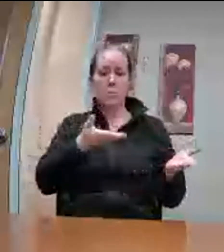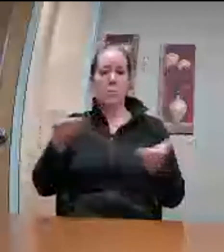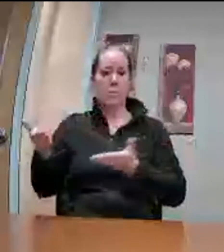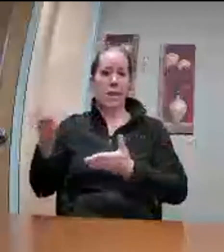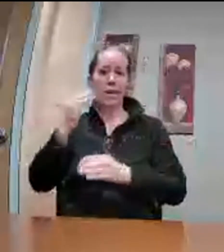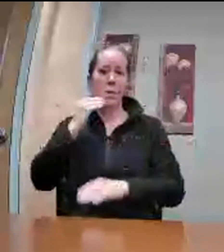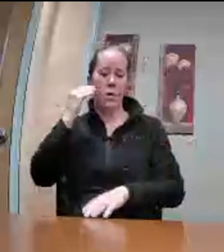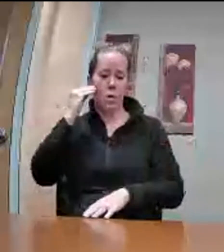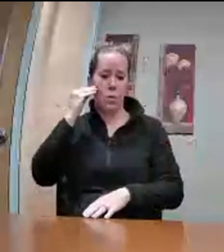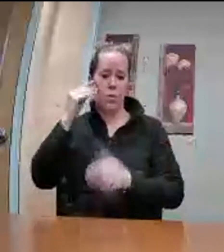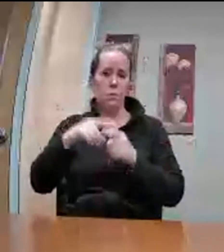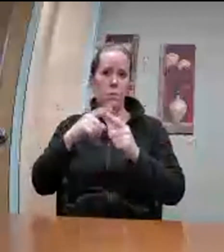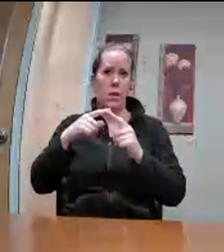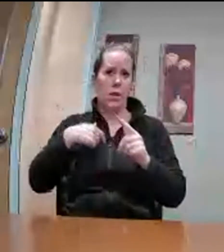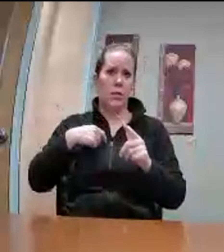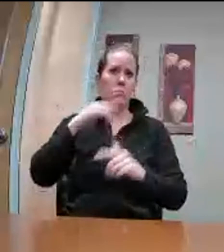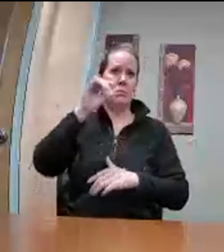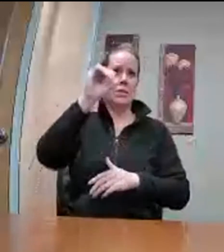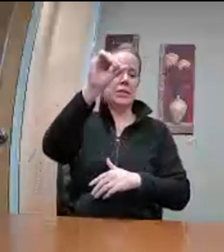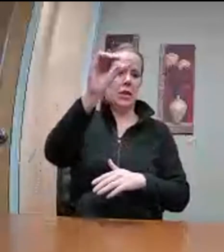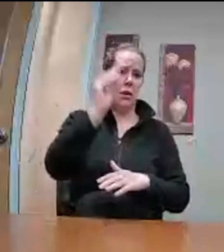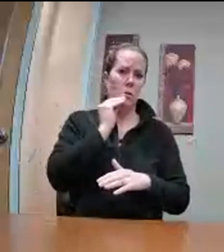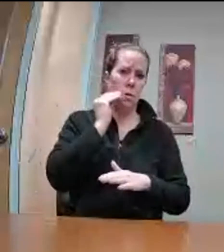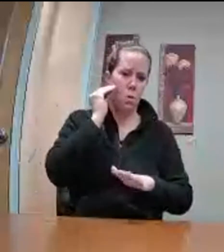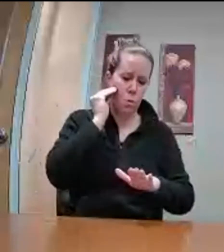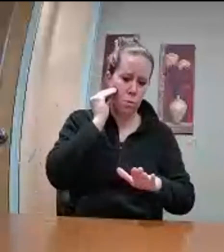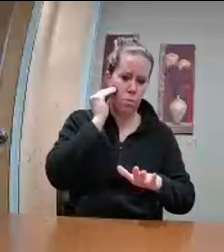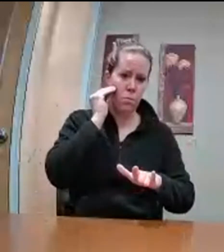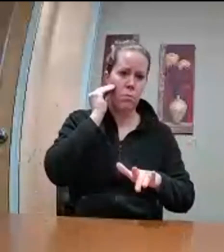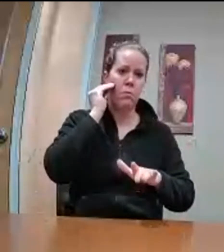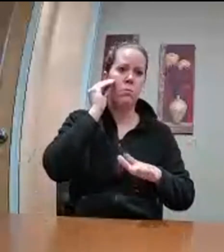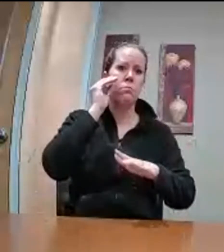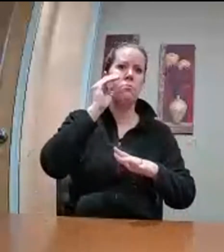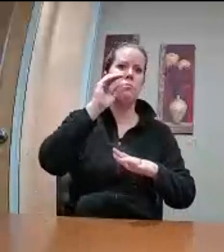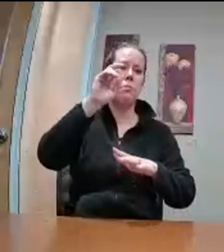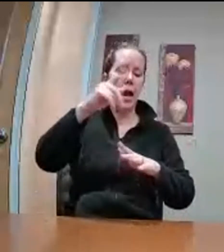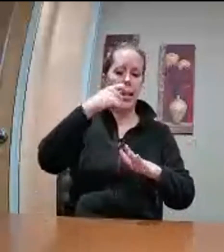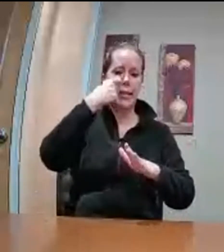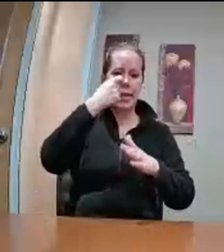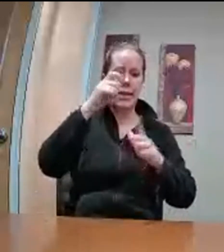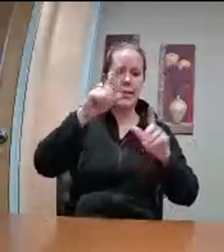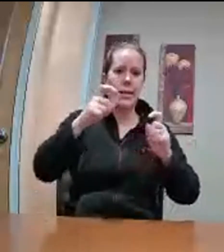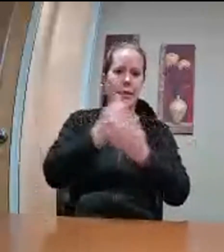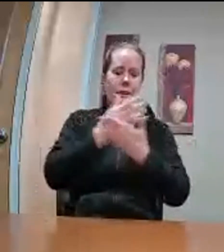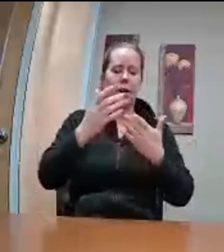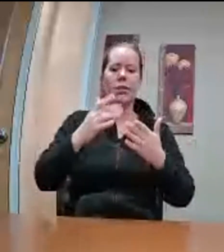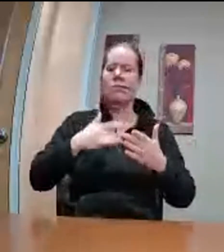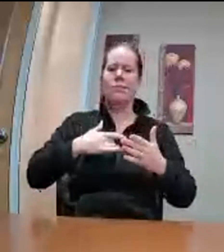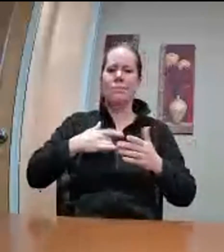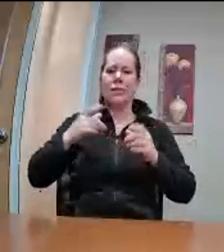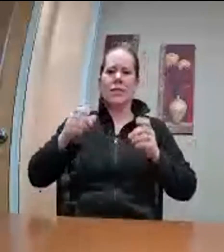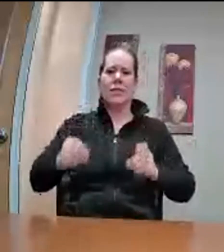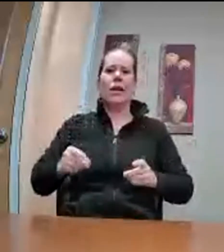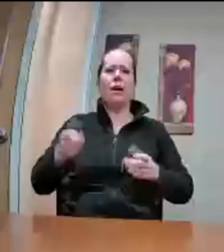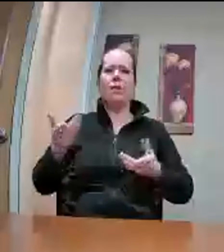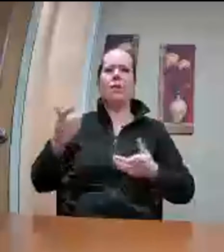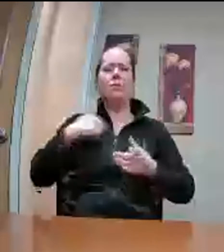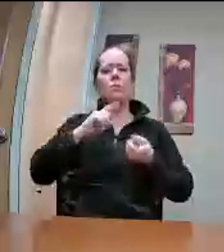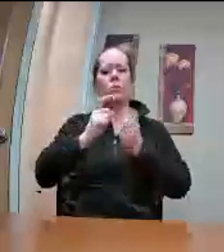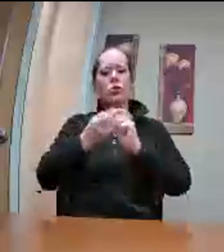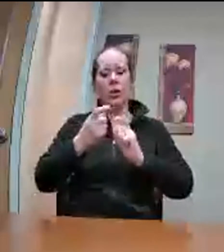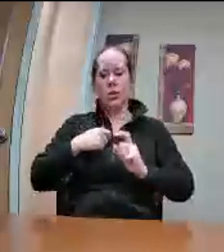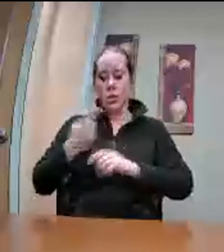I made the decision, well, we'll just take him for the day, bring him home, and then take him the next day.